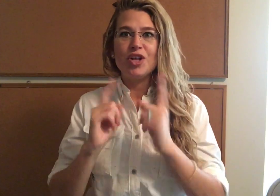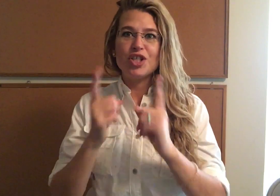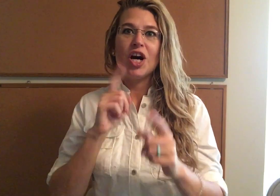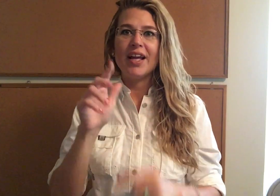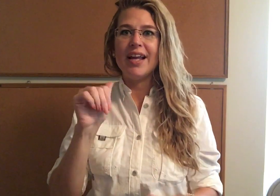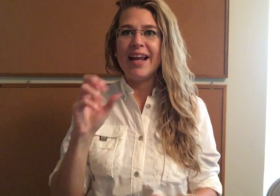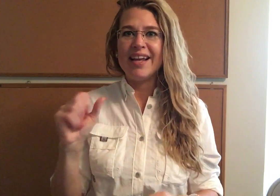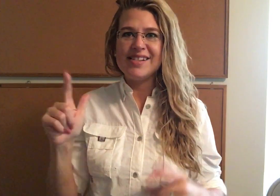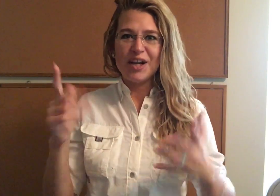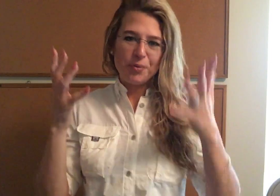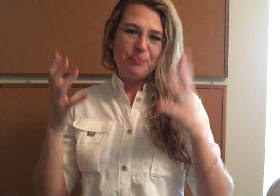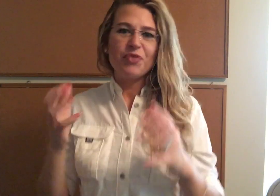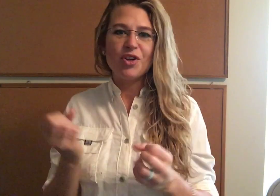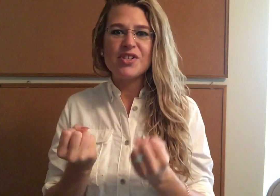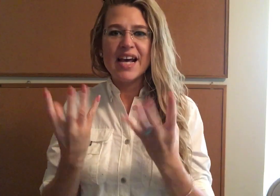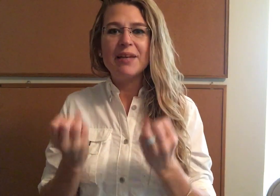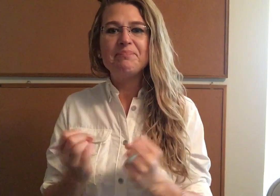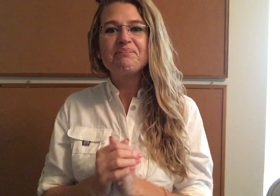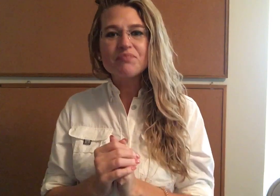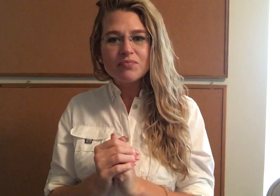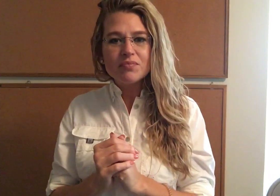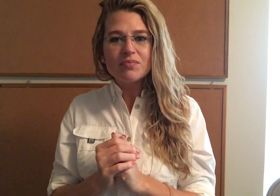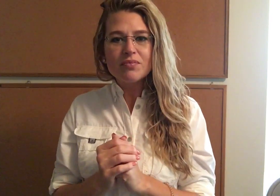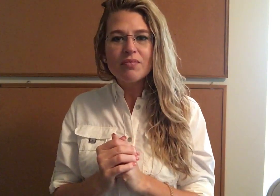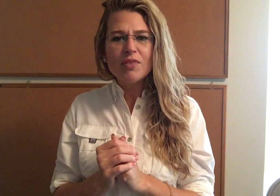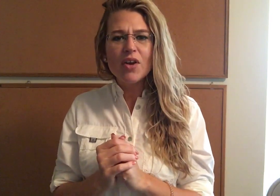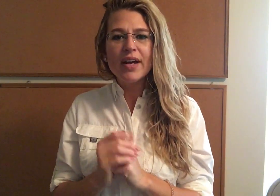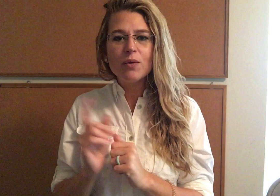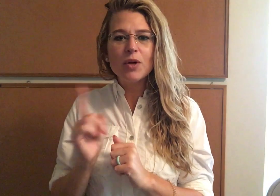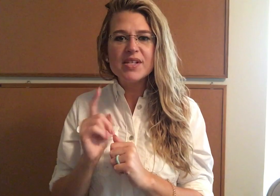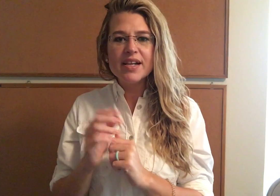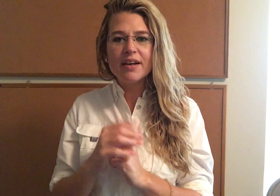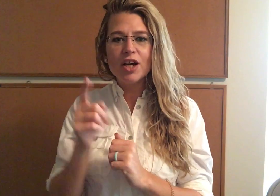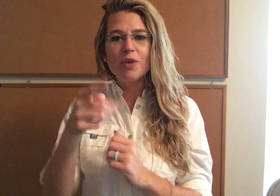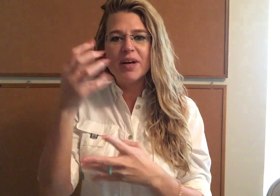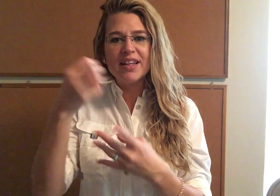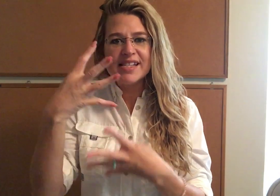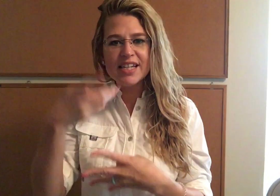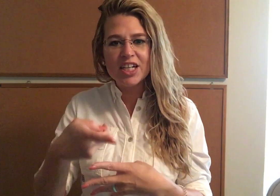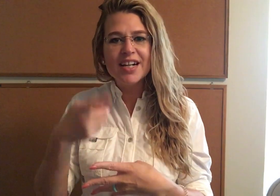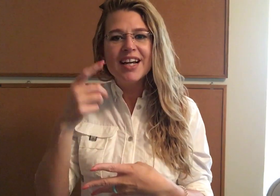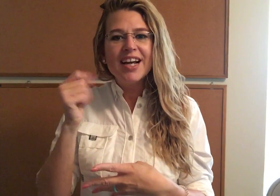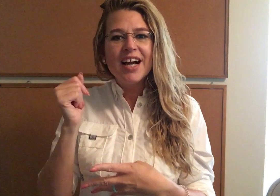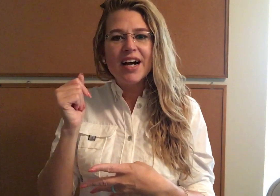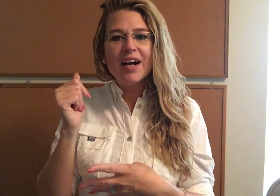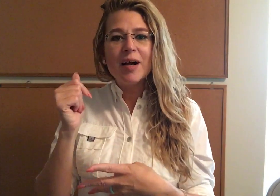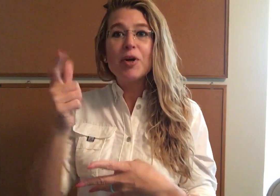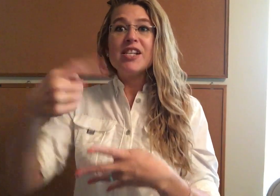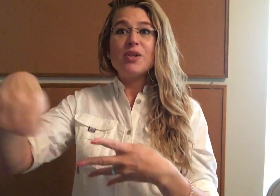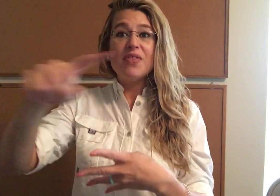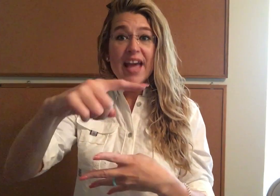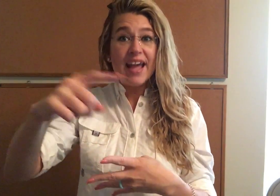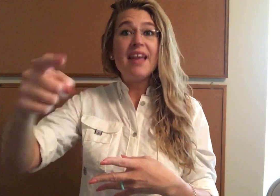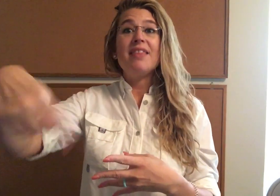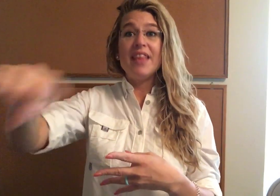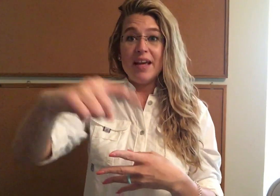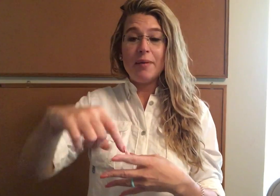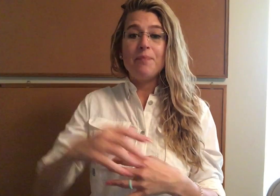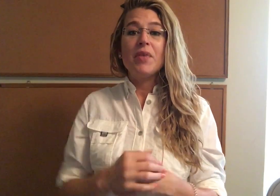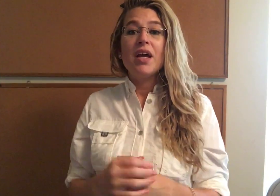you're talking in ASL or sign. Okay, where was I? Oh, my list here. All right, so they, them.